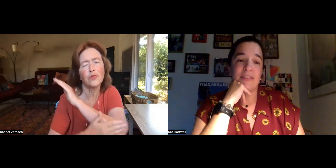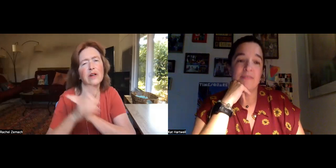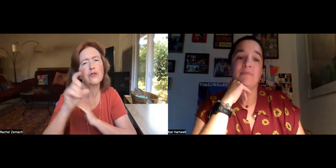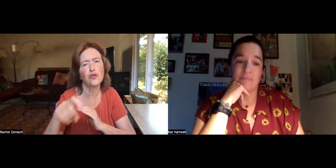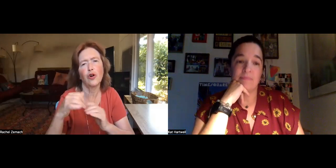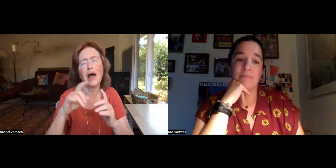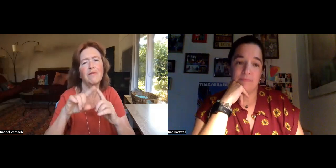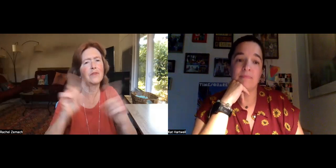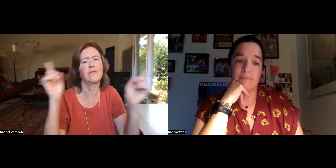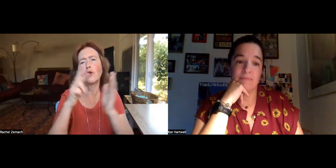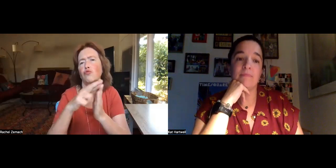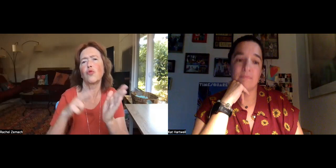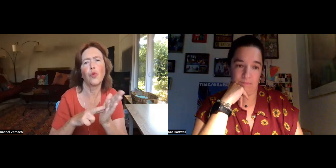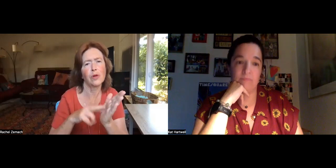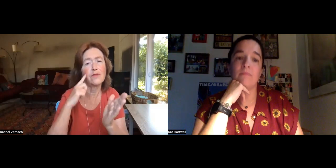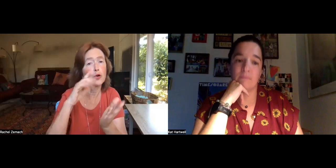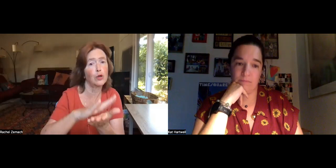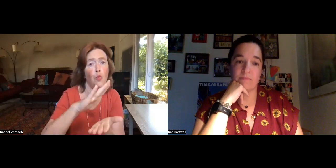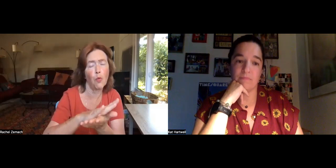country should have different, but